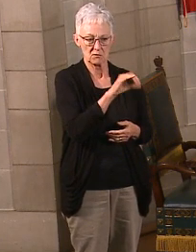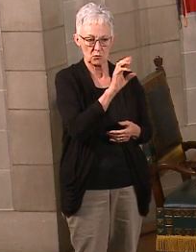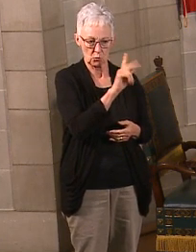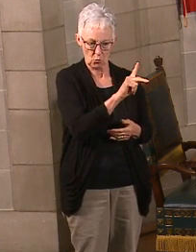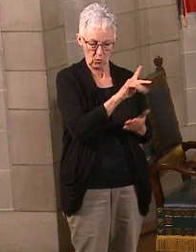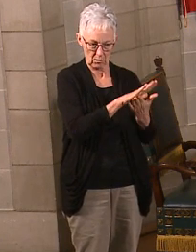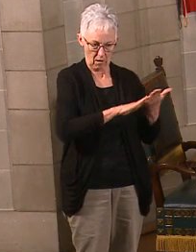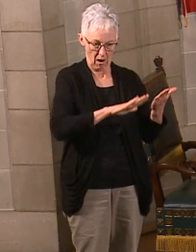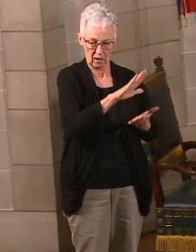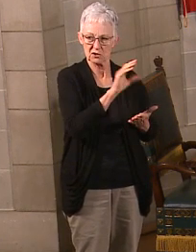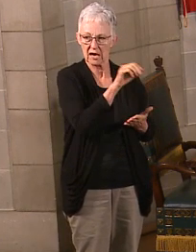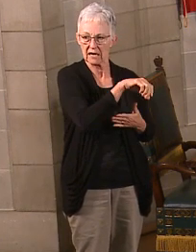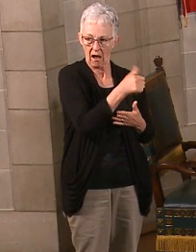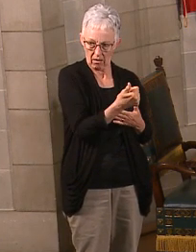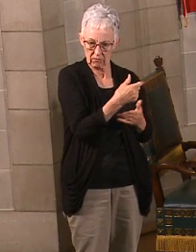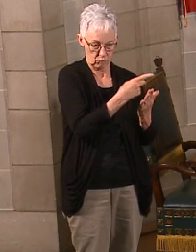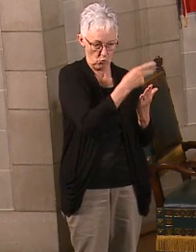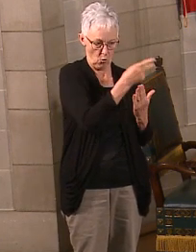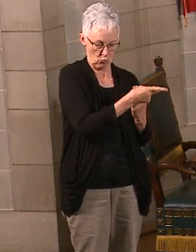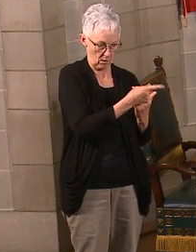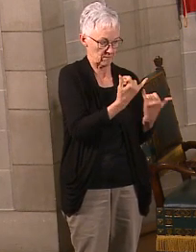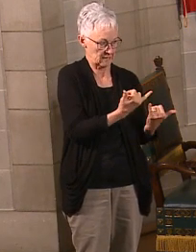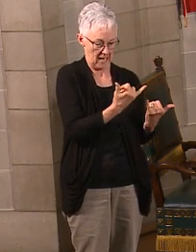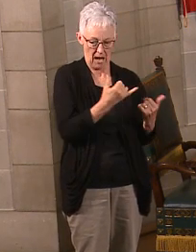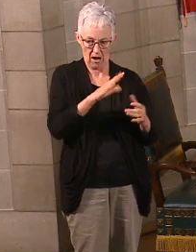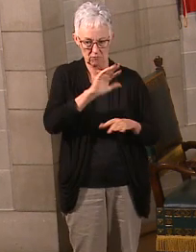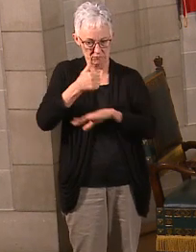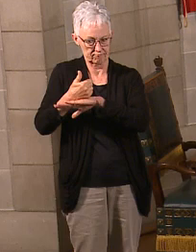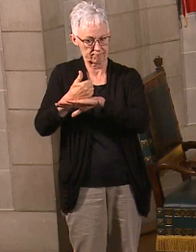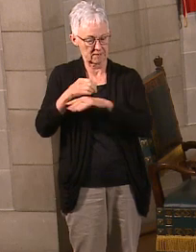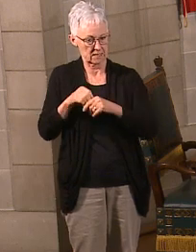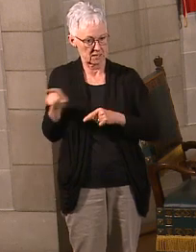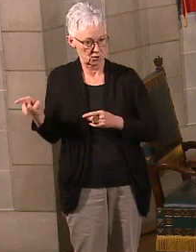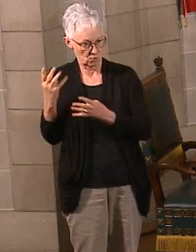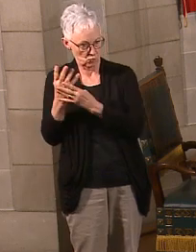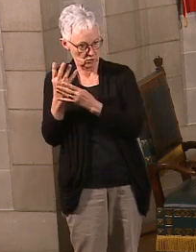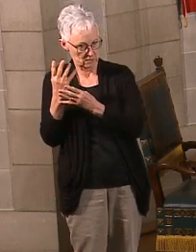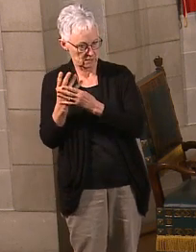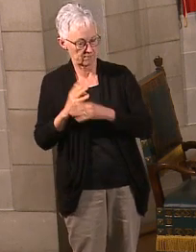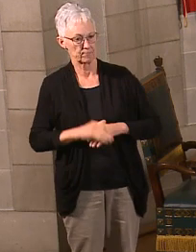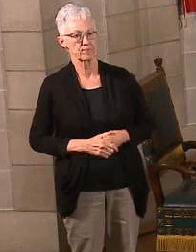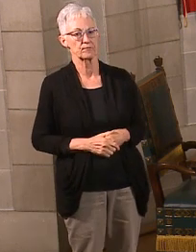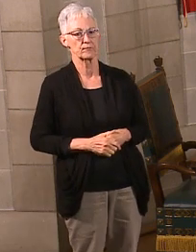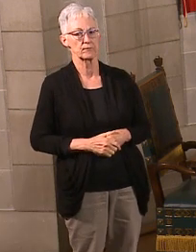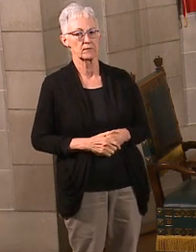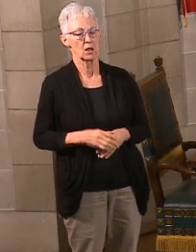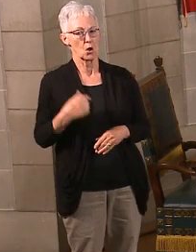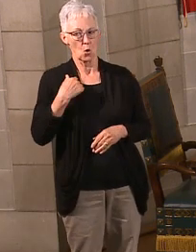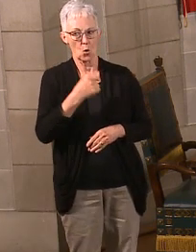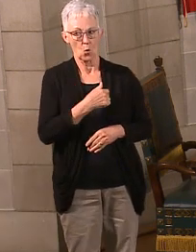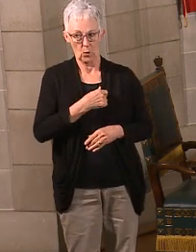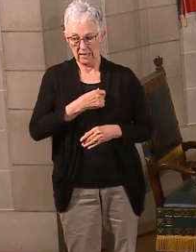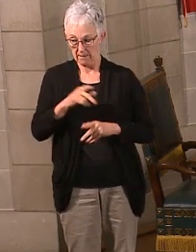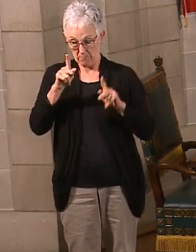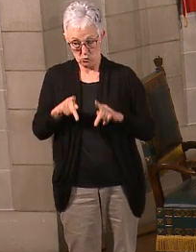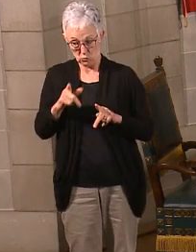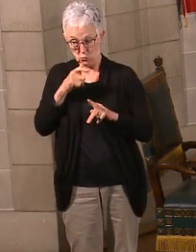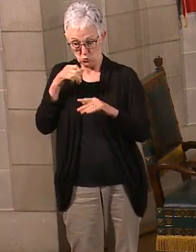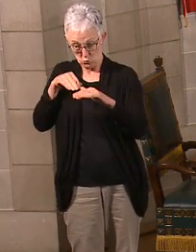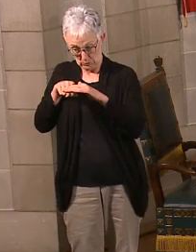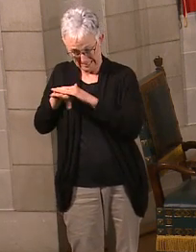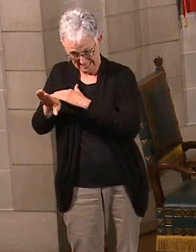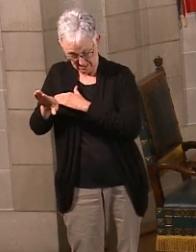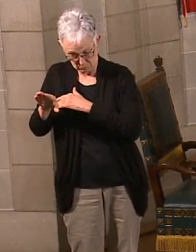Fellowship. We built a reentry program that starts when people enter prison. We're working hard to engage people in preparing